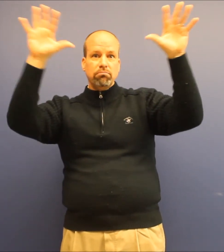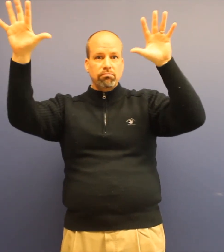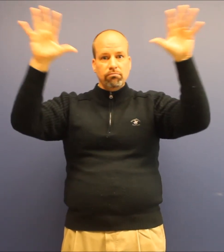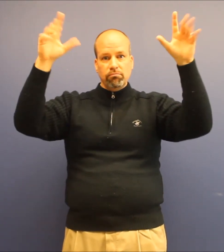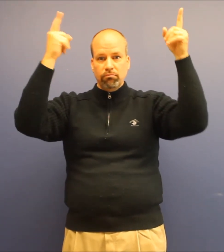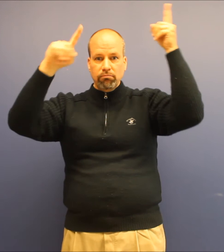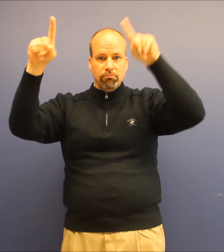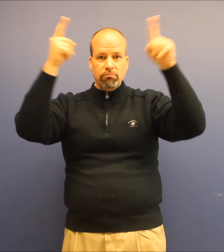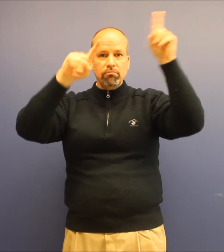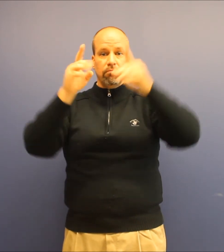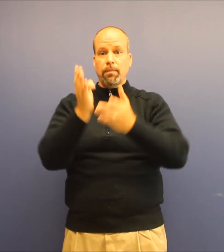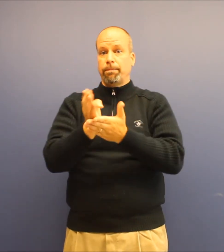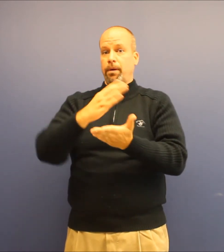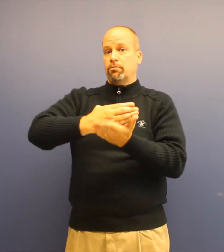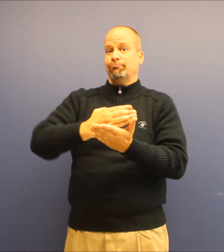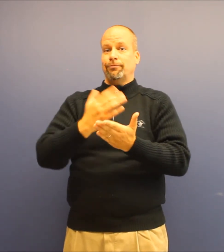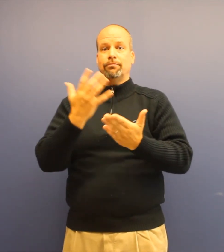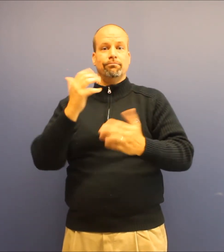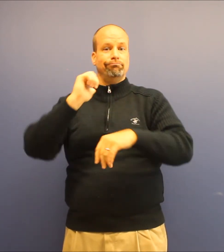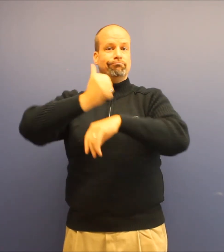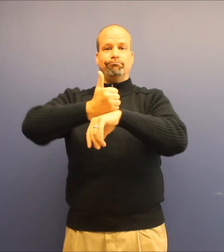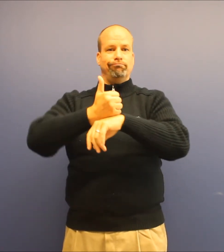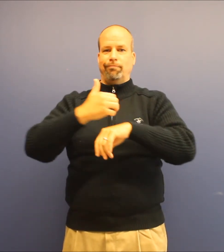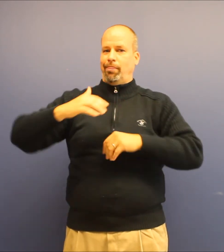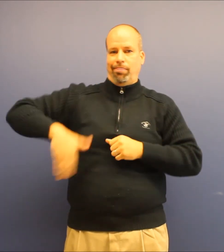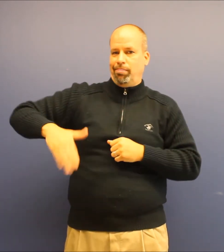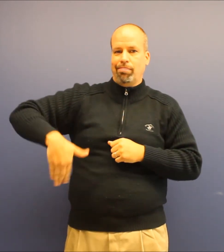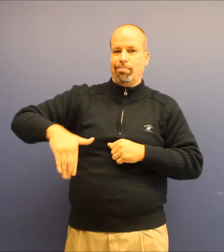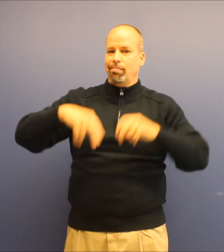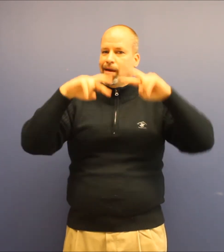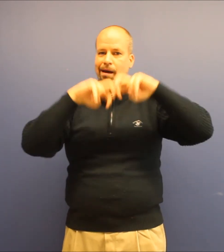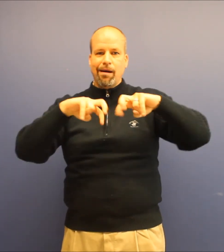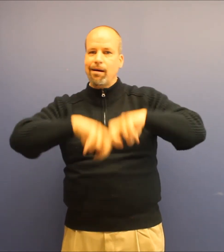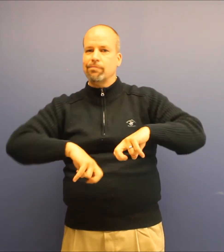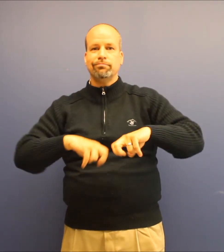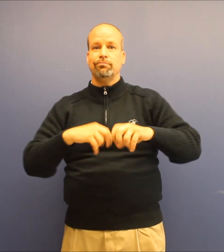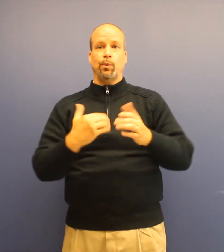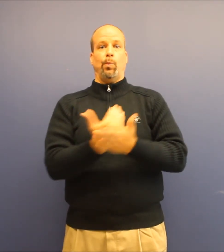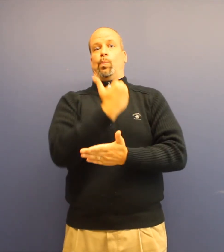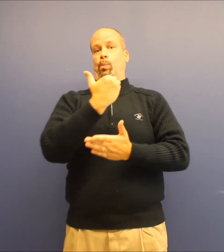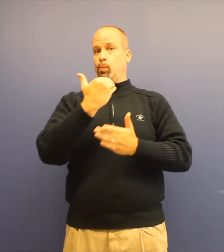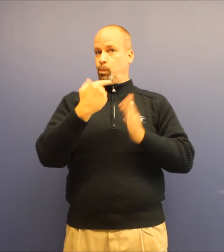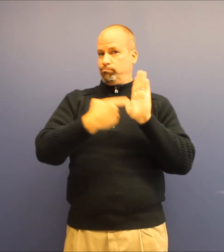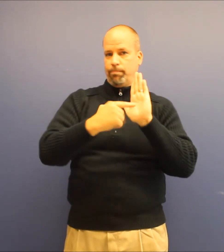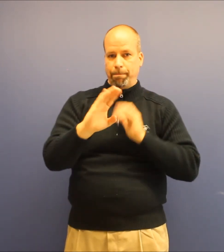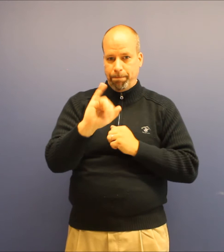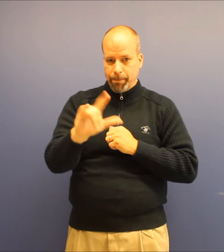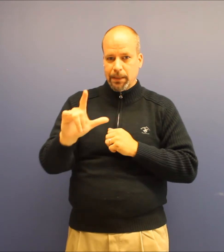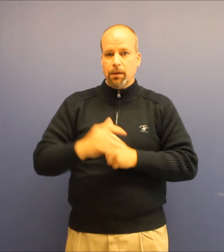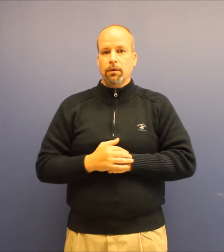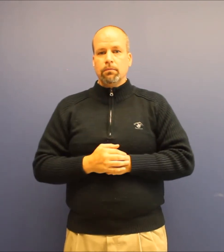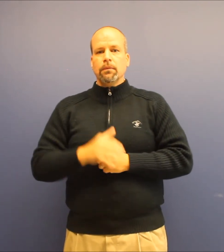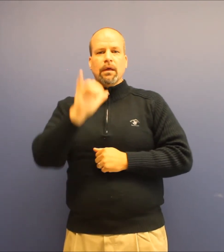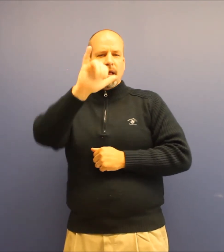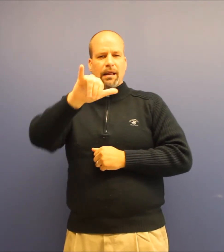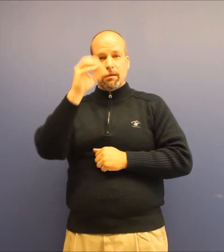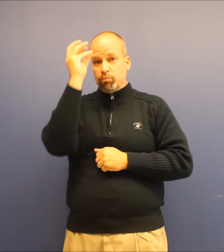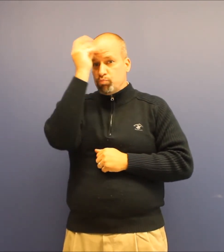The nonpartisan Congressional Budget Office hasn't yet analyzed the new bill. It weighed in on the